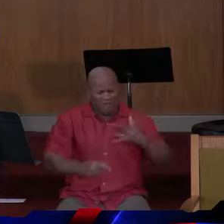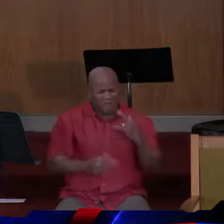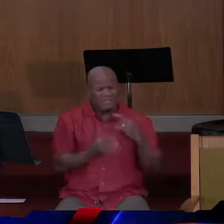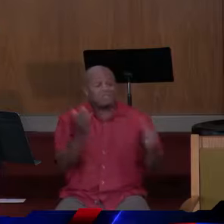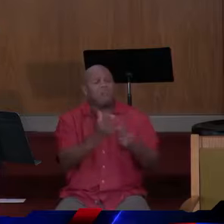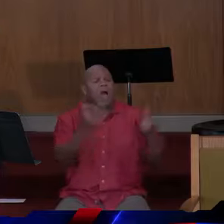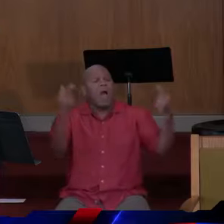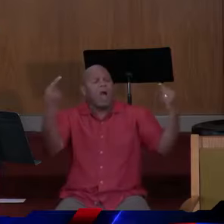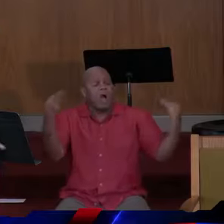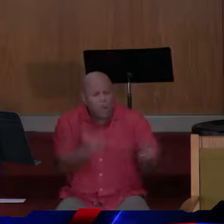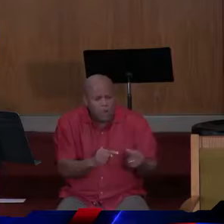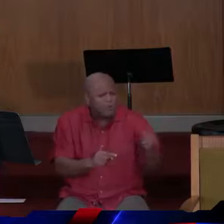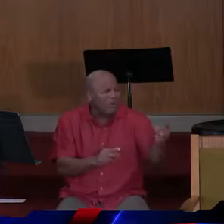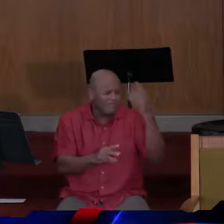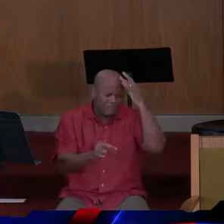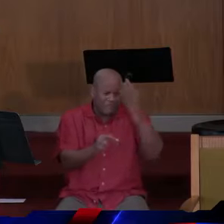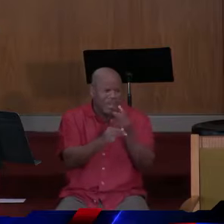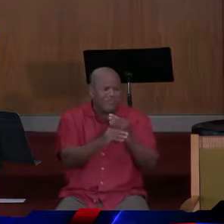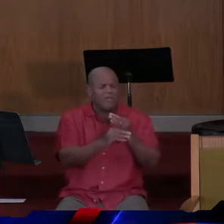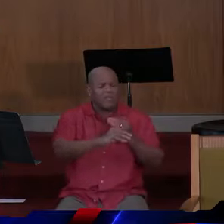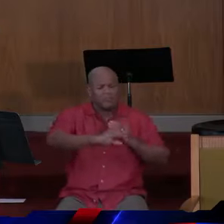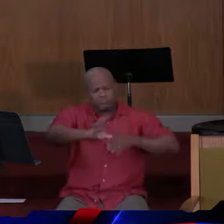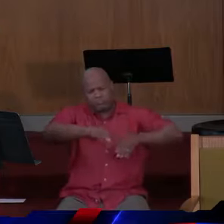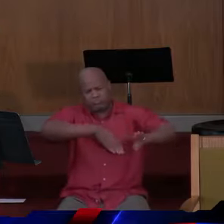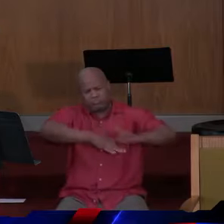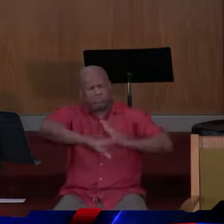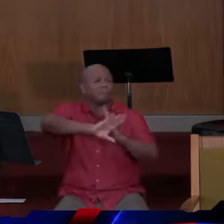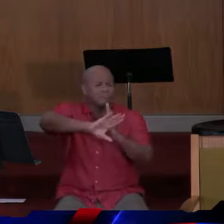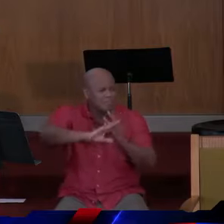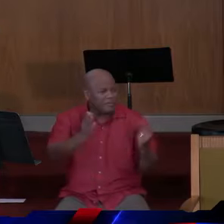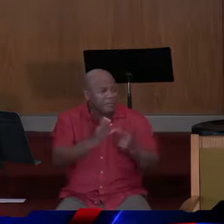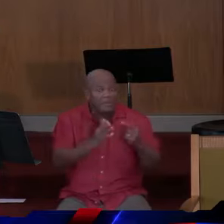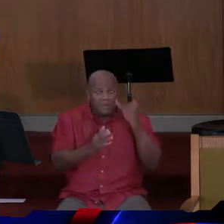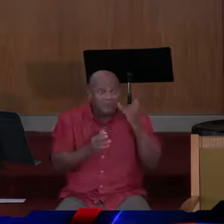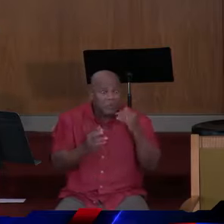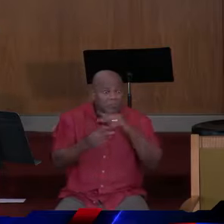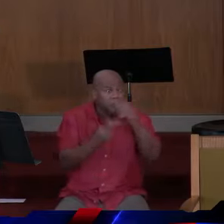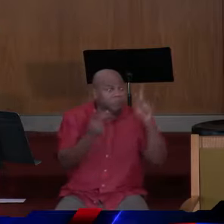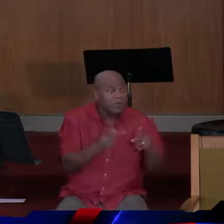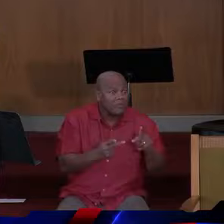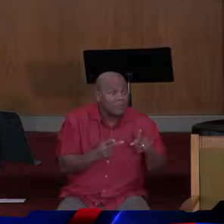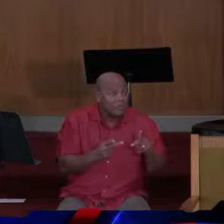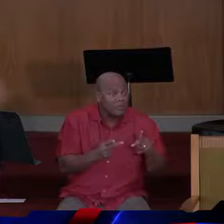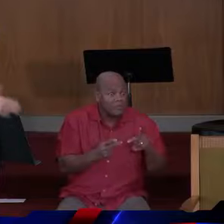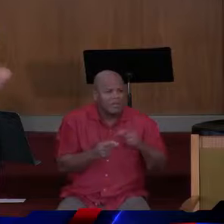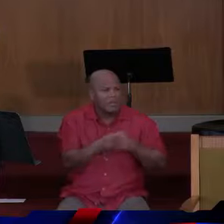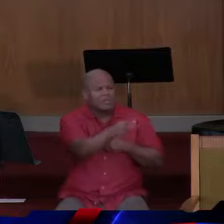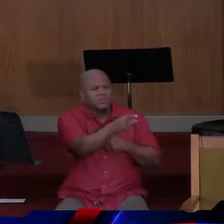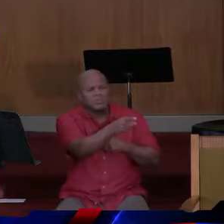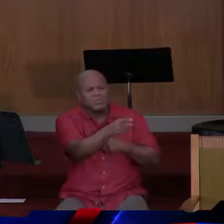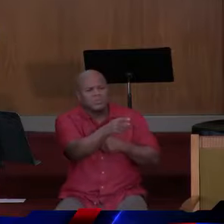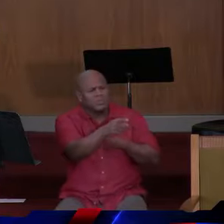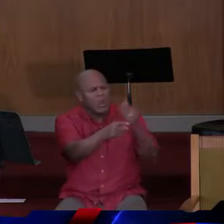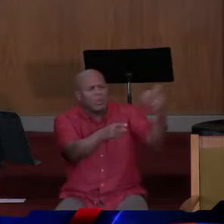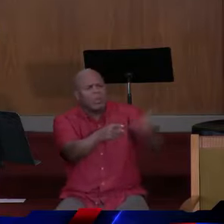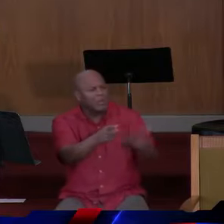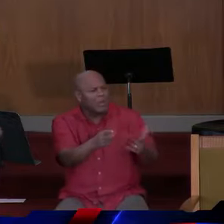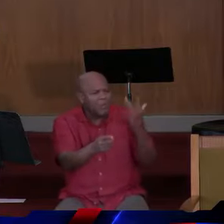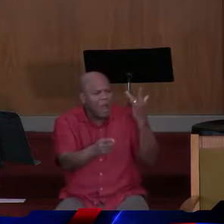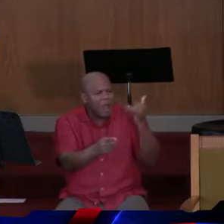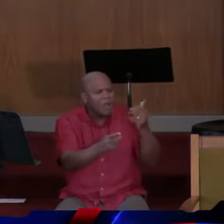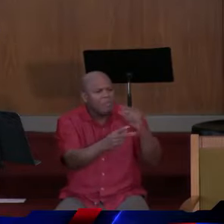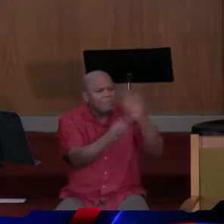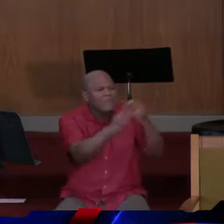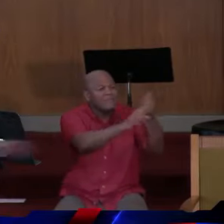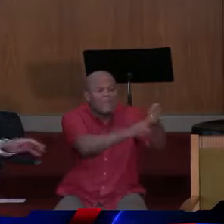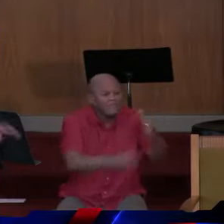hurt. Your faith walk is hindered. Listen, if we were perfect, you wouldn't be welcome here, because you ain't perfect. We're